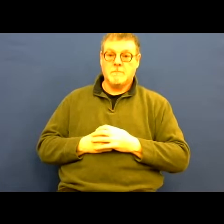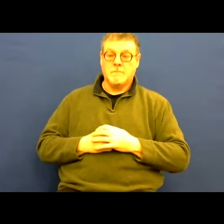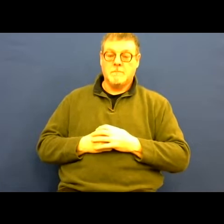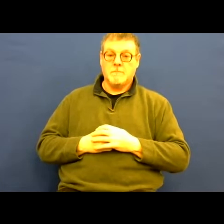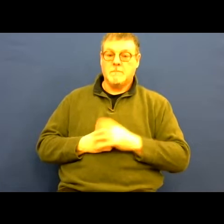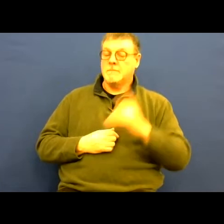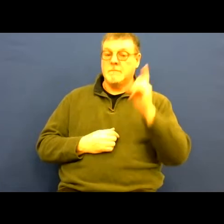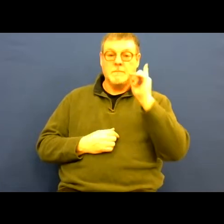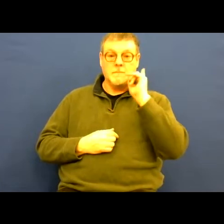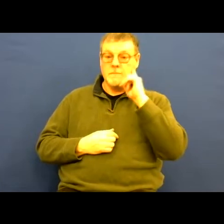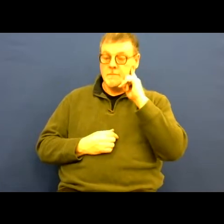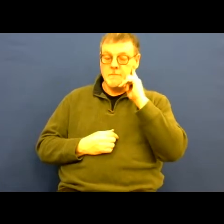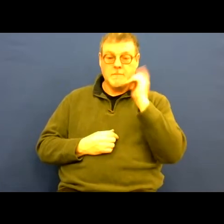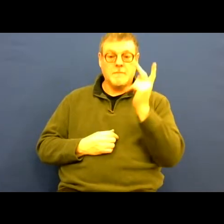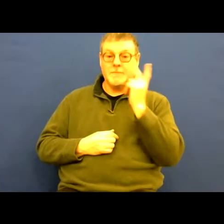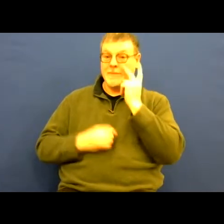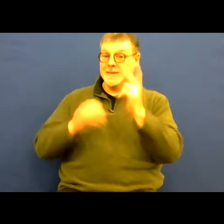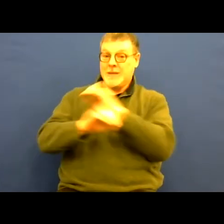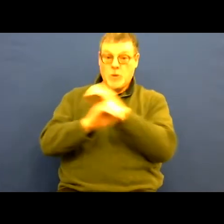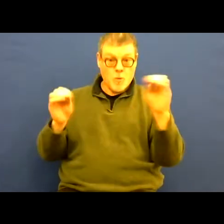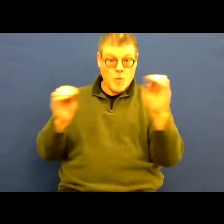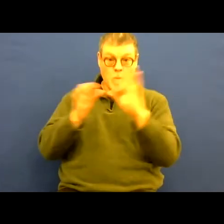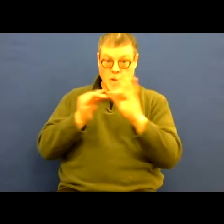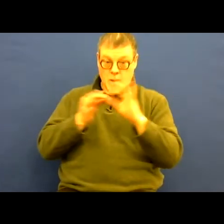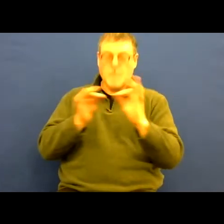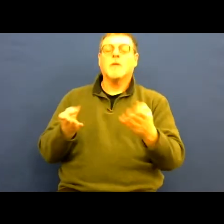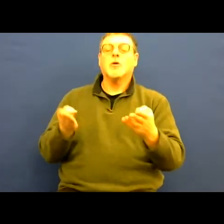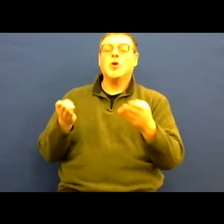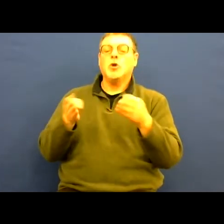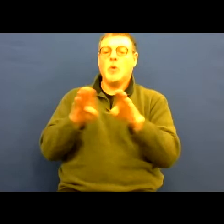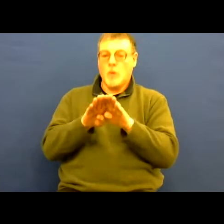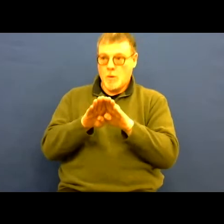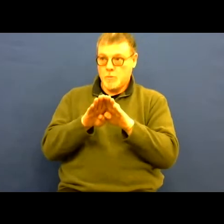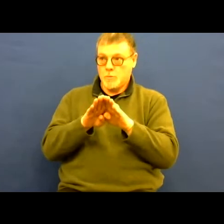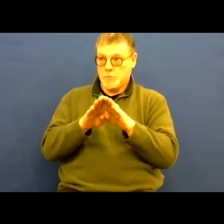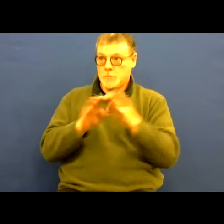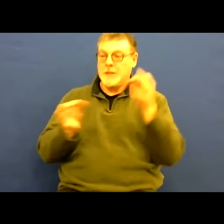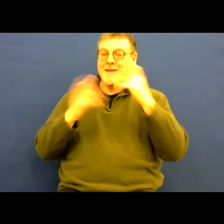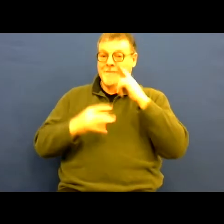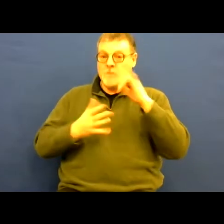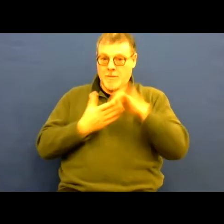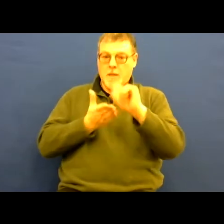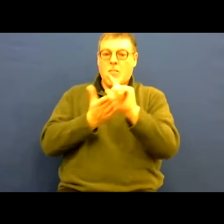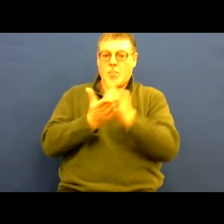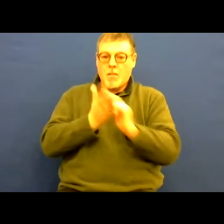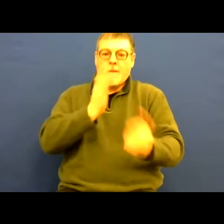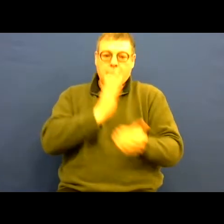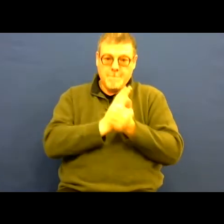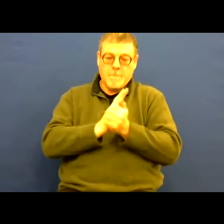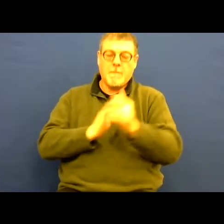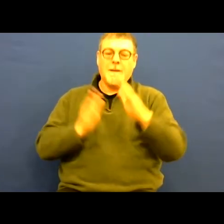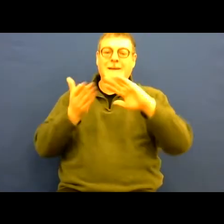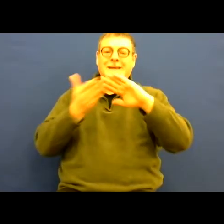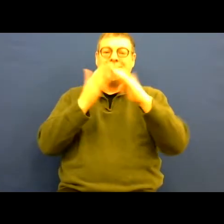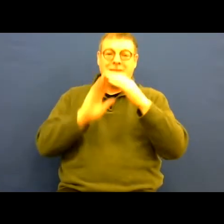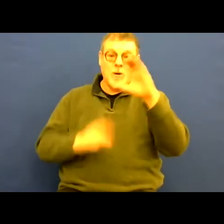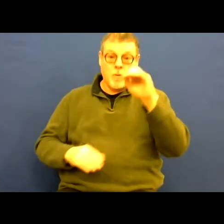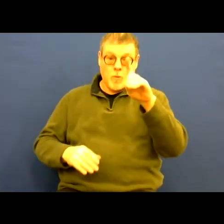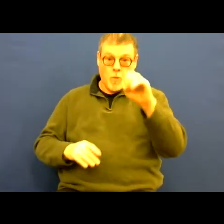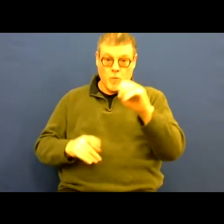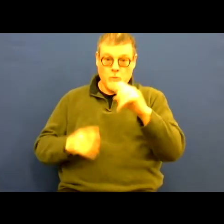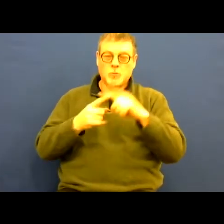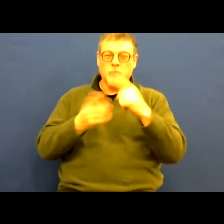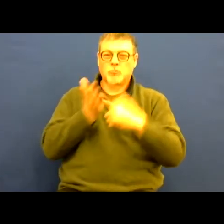Then hearing or seeing no comment, I'm going to close the public hearing for the proposed local law to amend the Henrietta Town Code to address